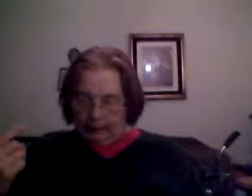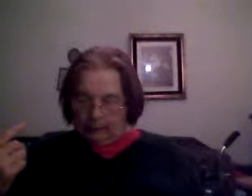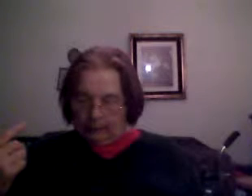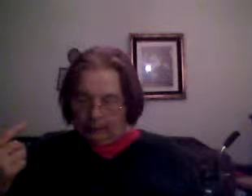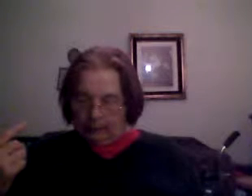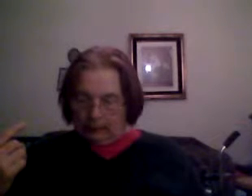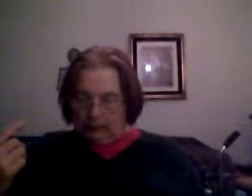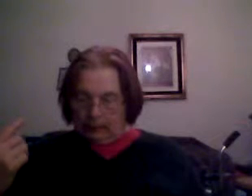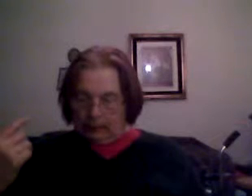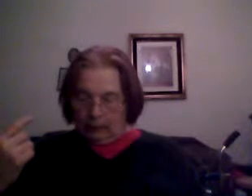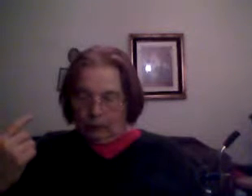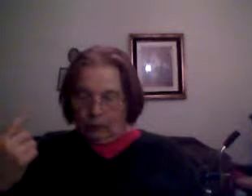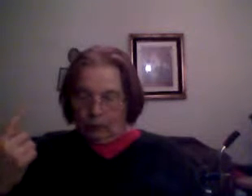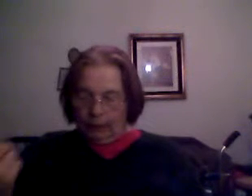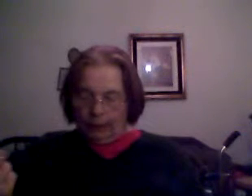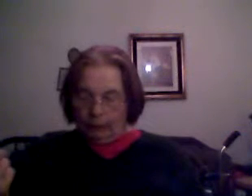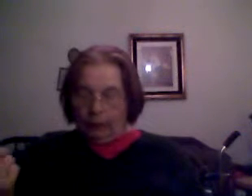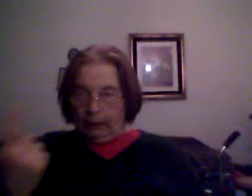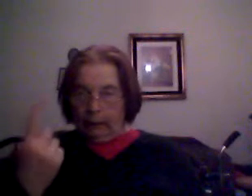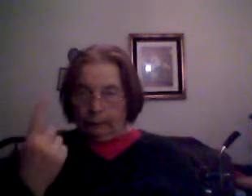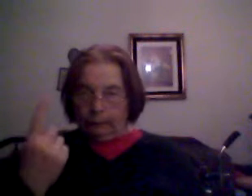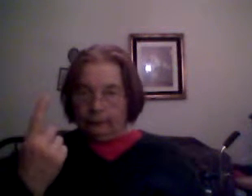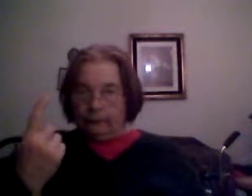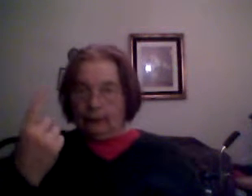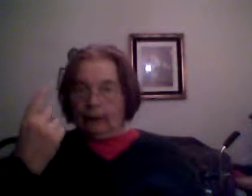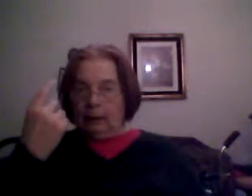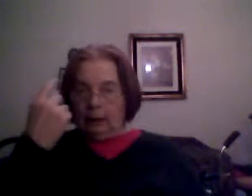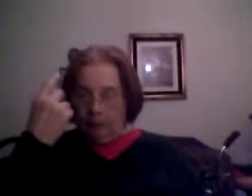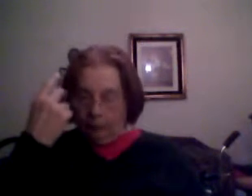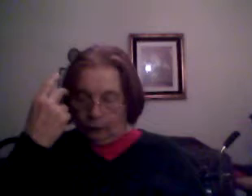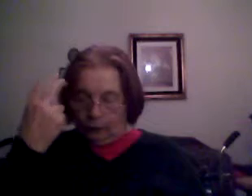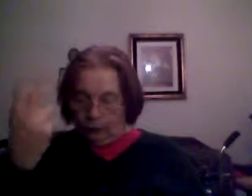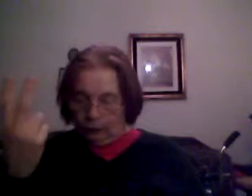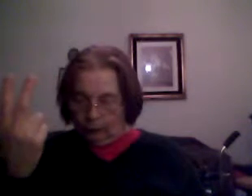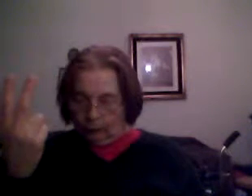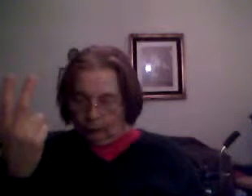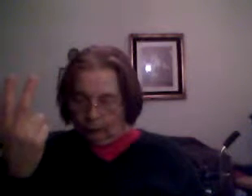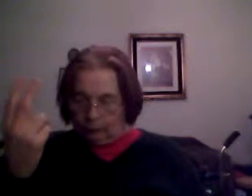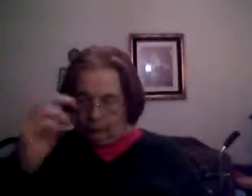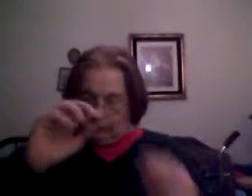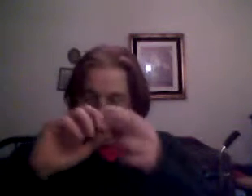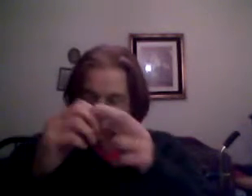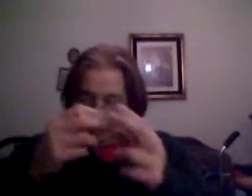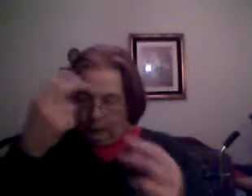is what it's made of. Number two